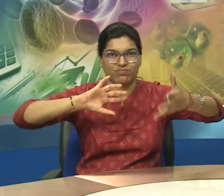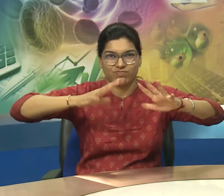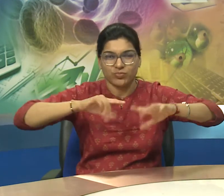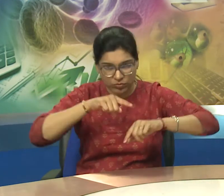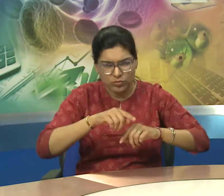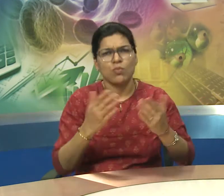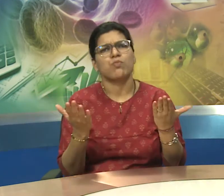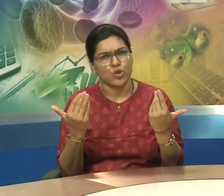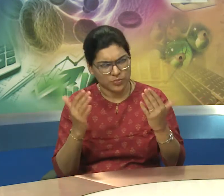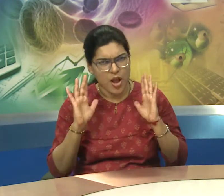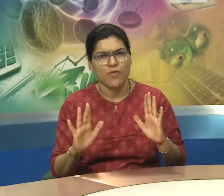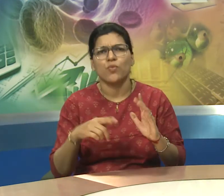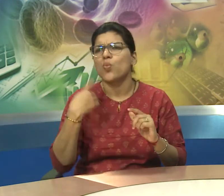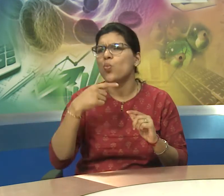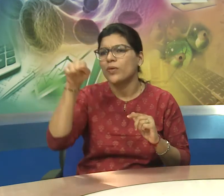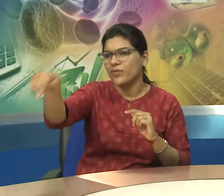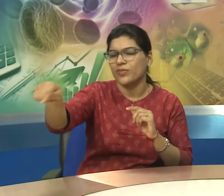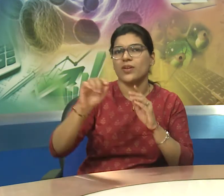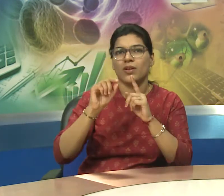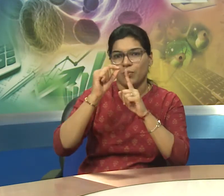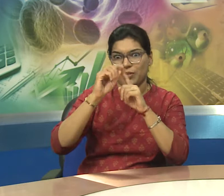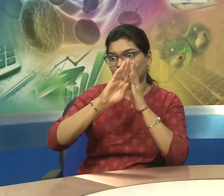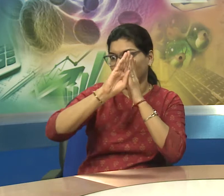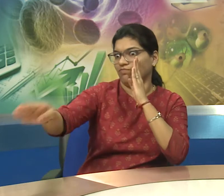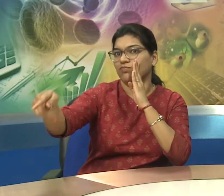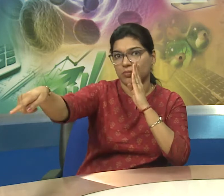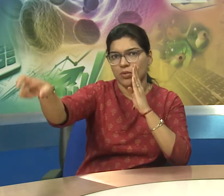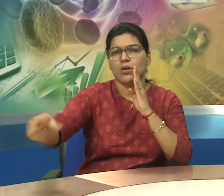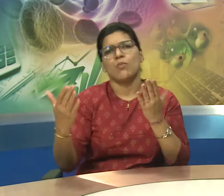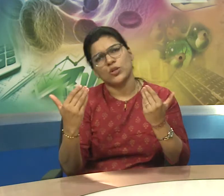Producers sell their goods and